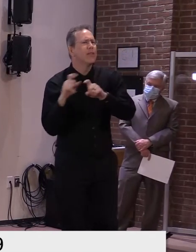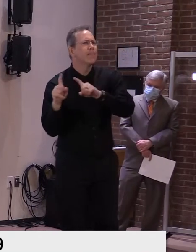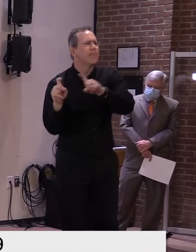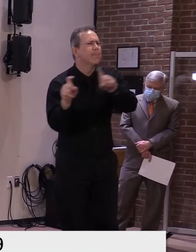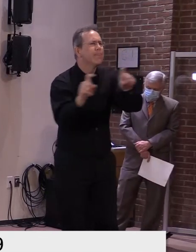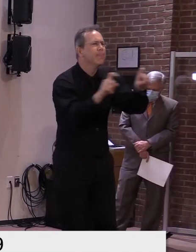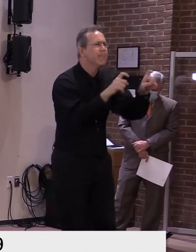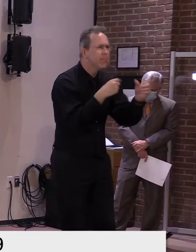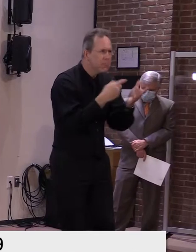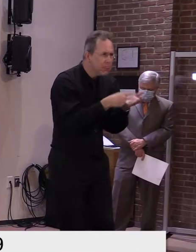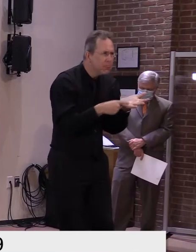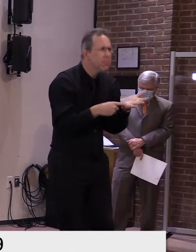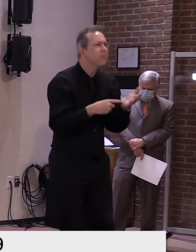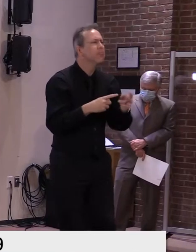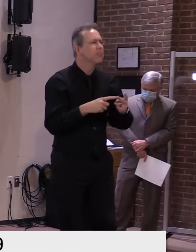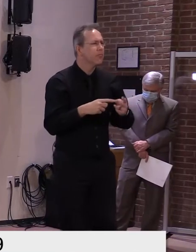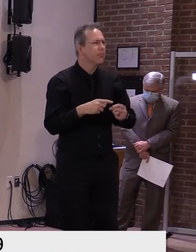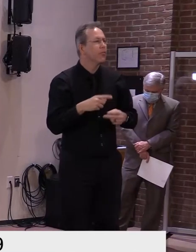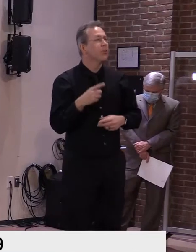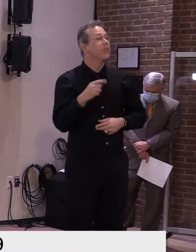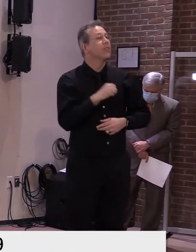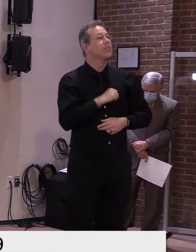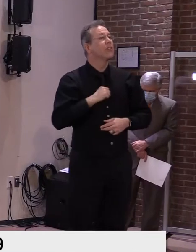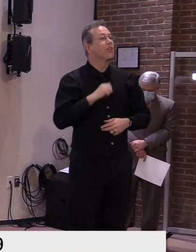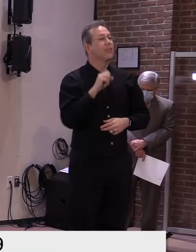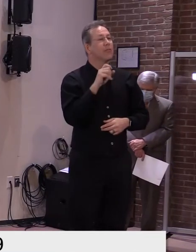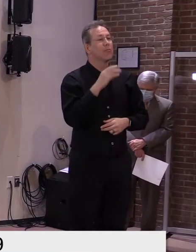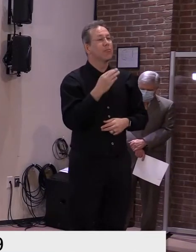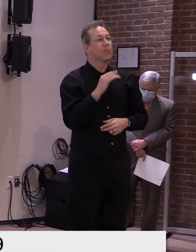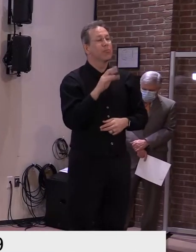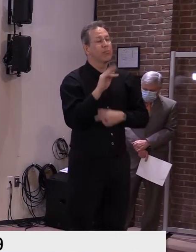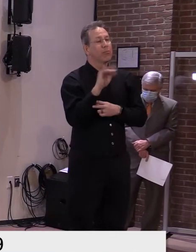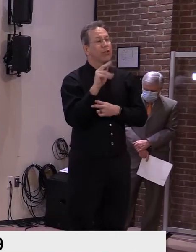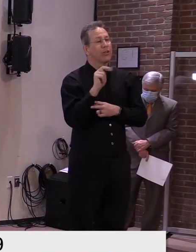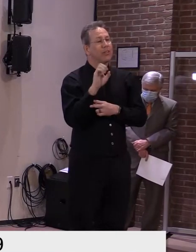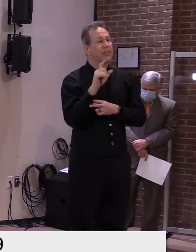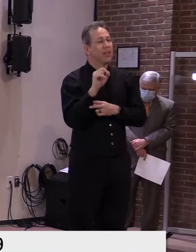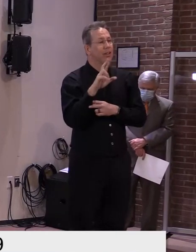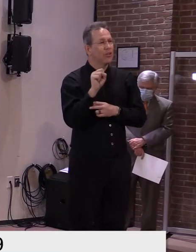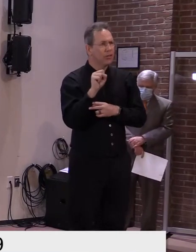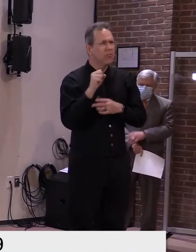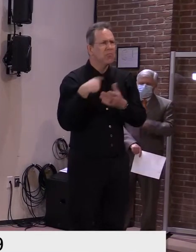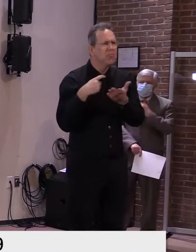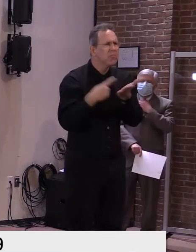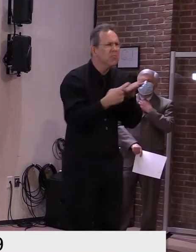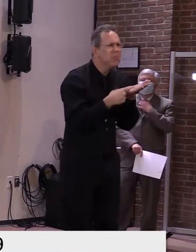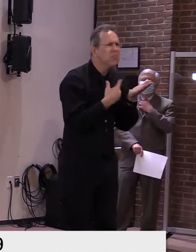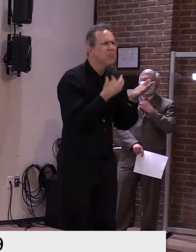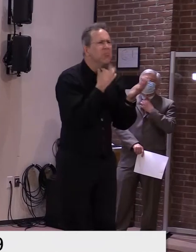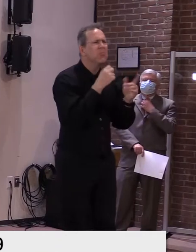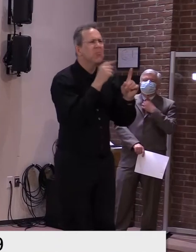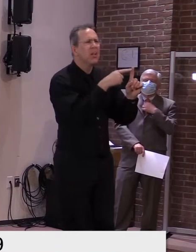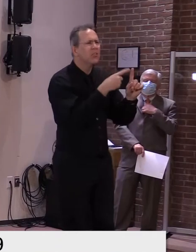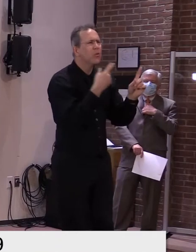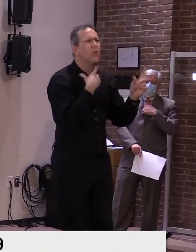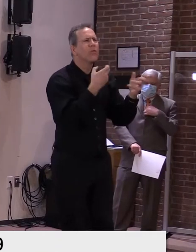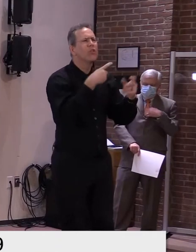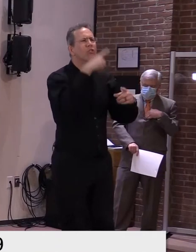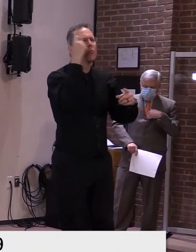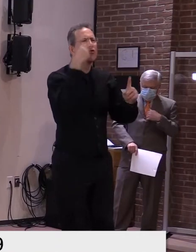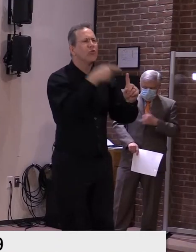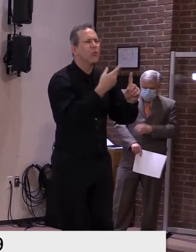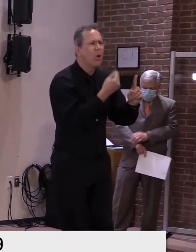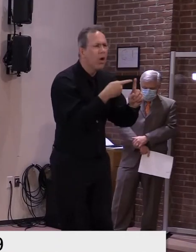now for high school youth in particular to ask what they're looking for this summer, whether it's career exploration opportunities,